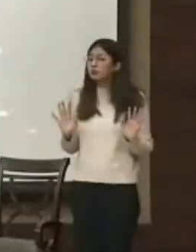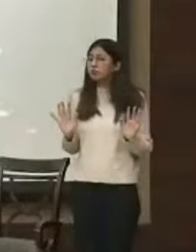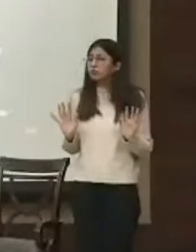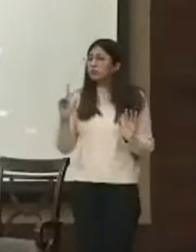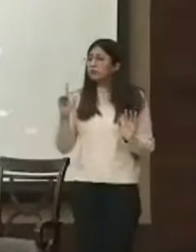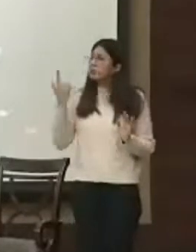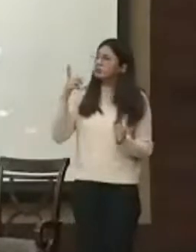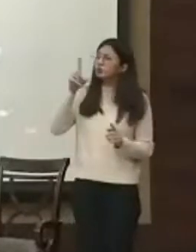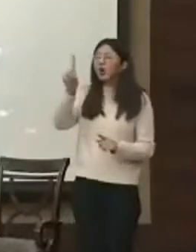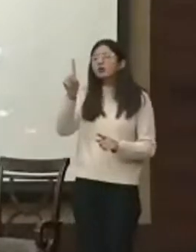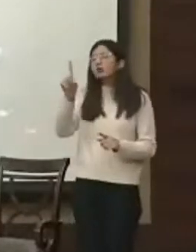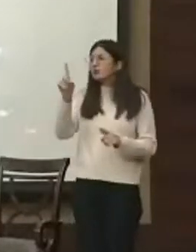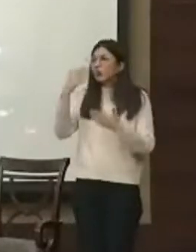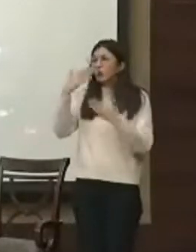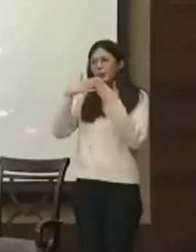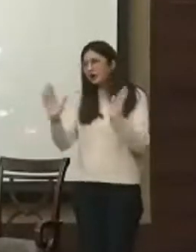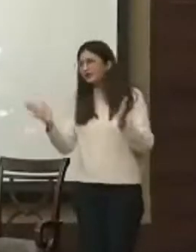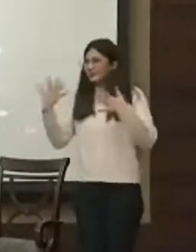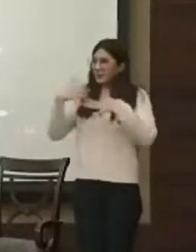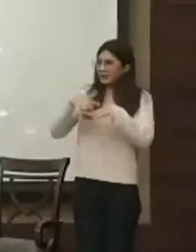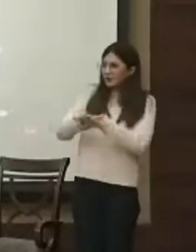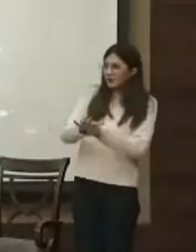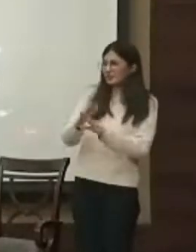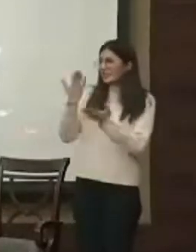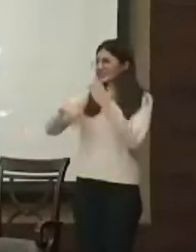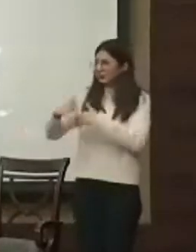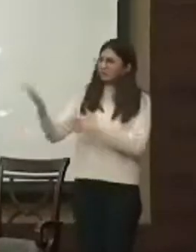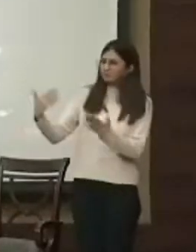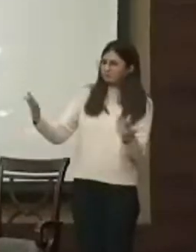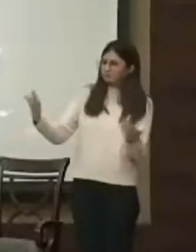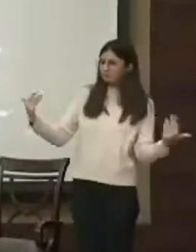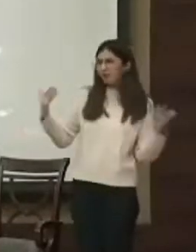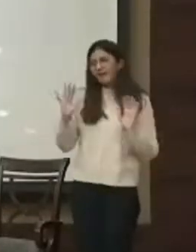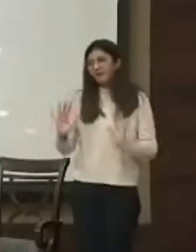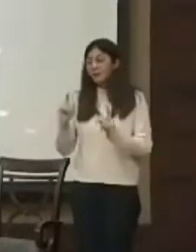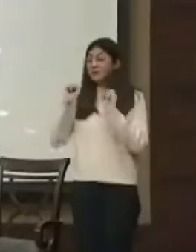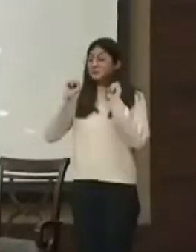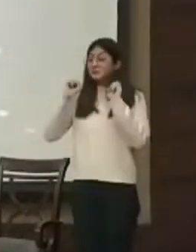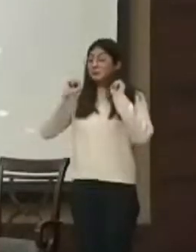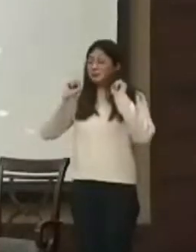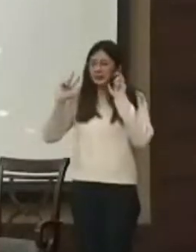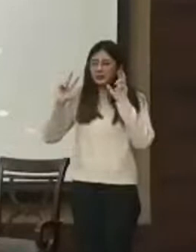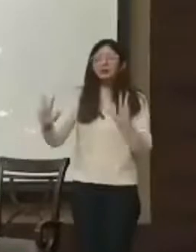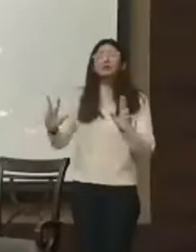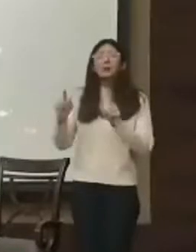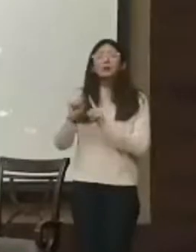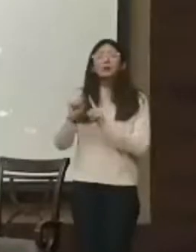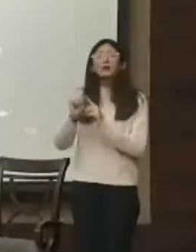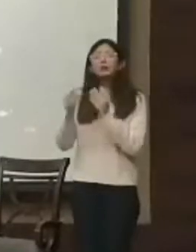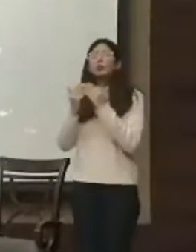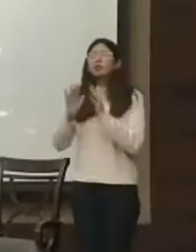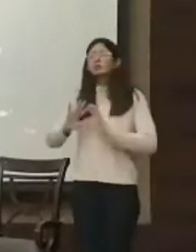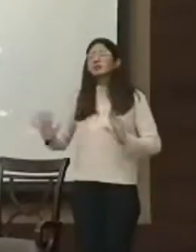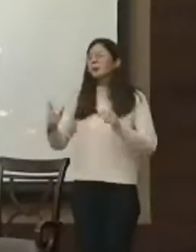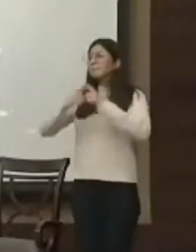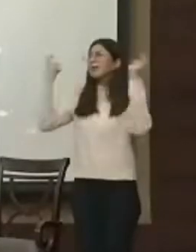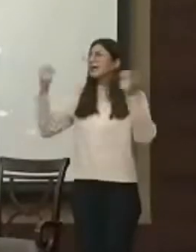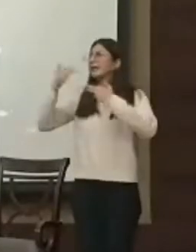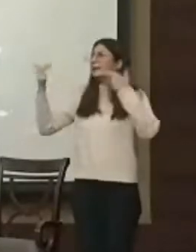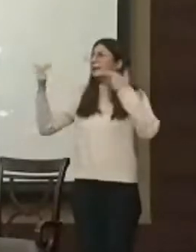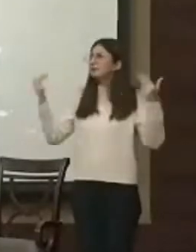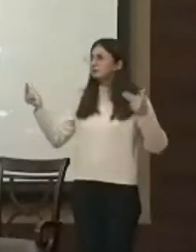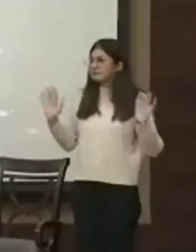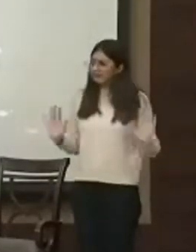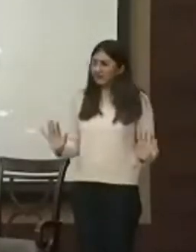doing this inclusive education, mainstreaming in a meaningful way. and very expensive also, the big names also including